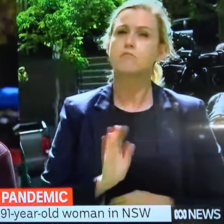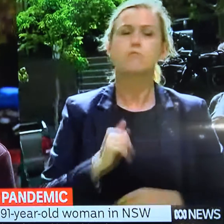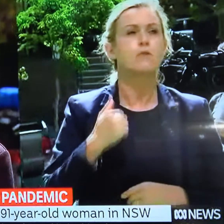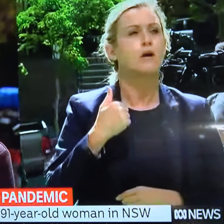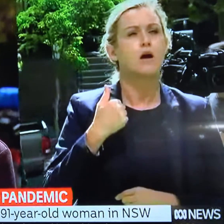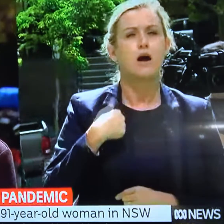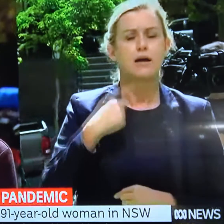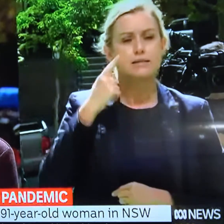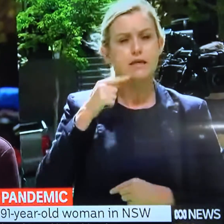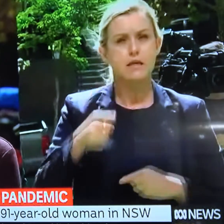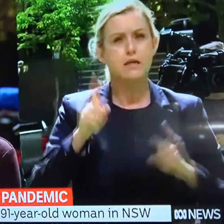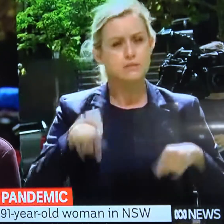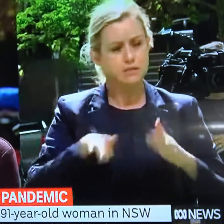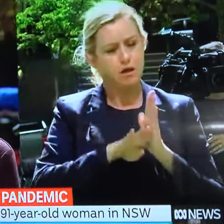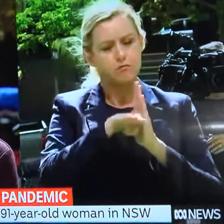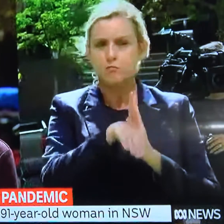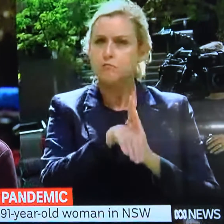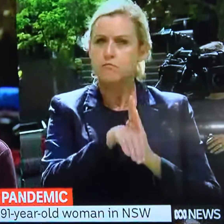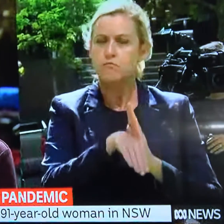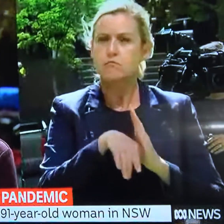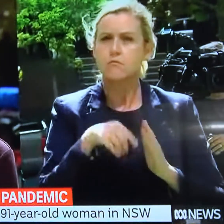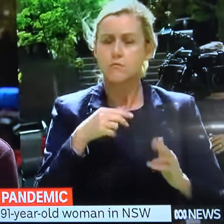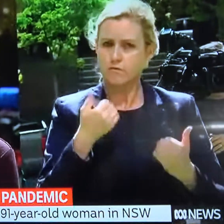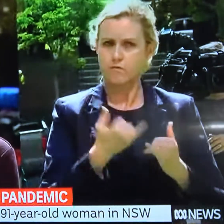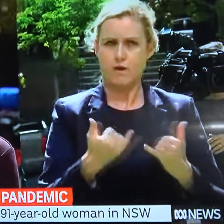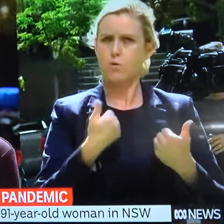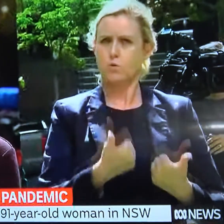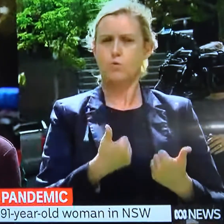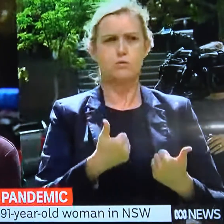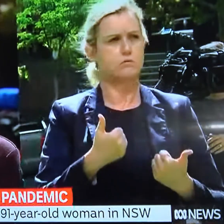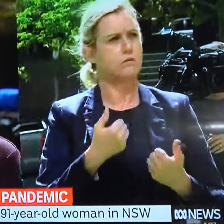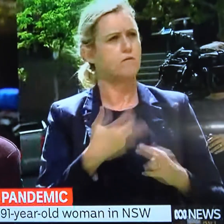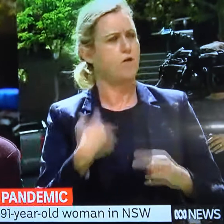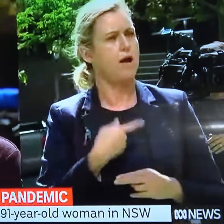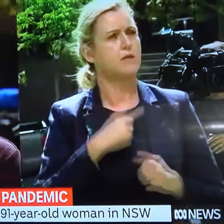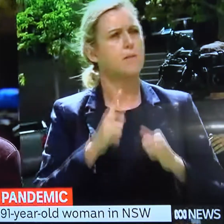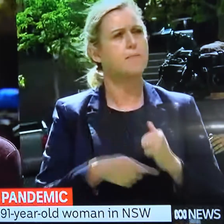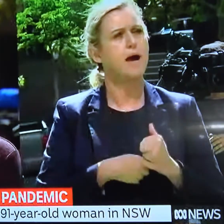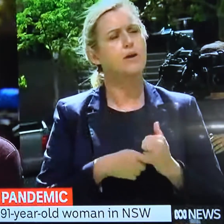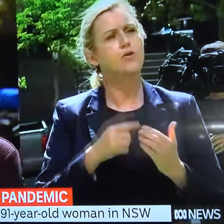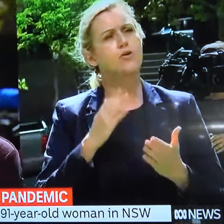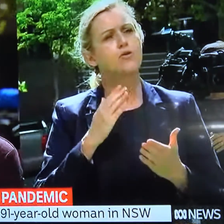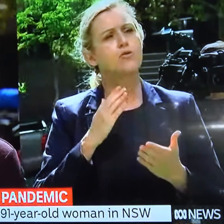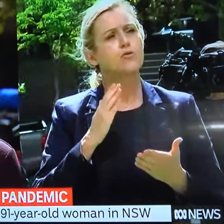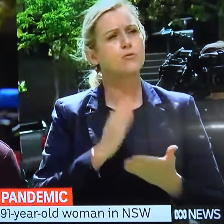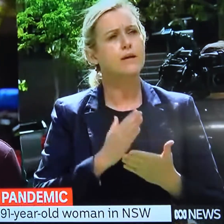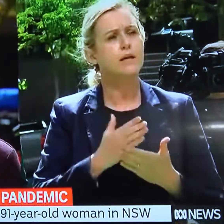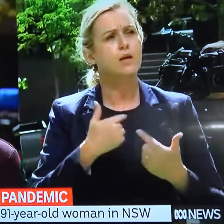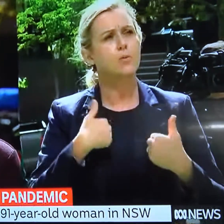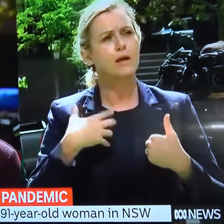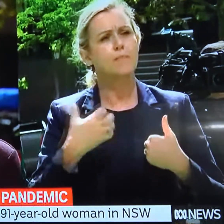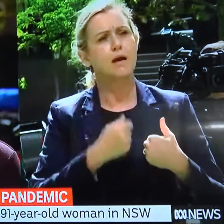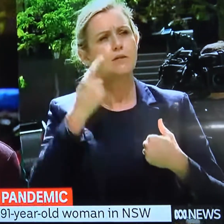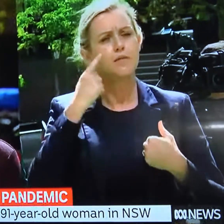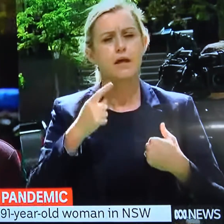suppressed transmission in the community, and that's pleasing. But in the end, we've got to look at